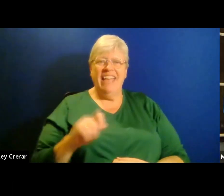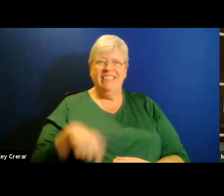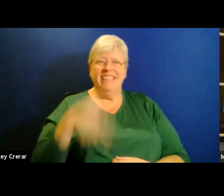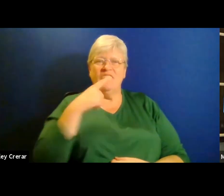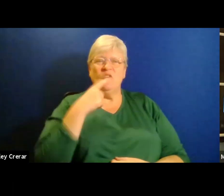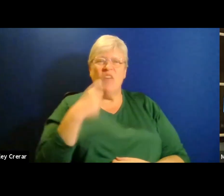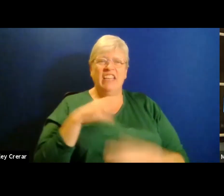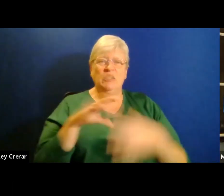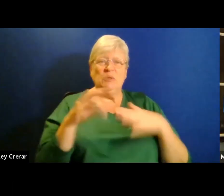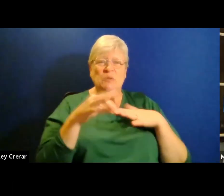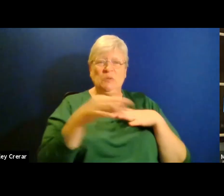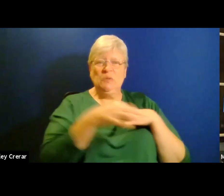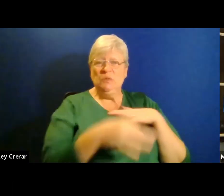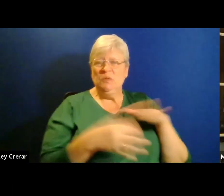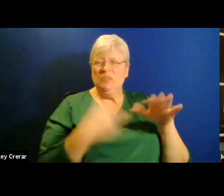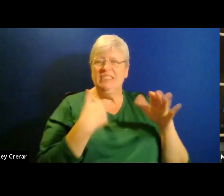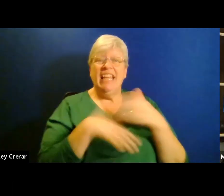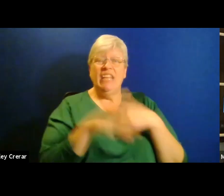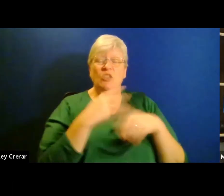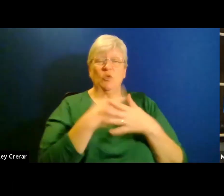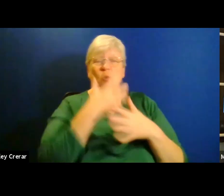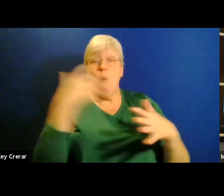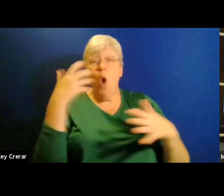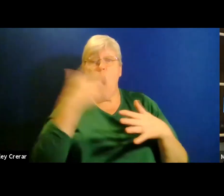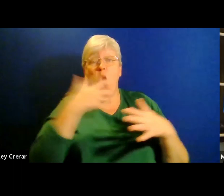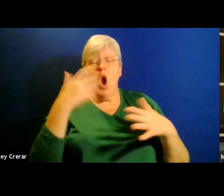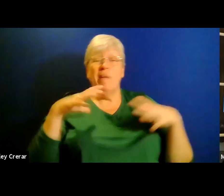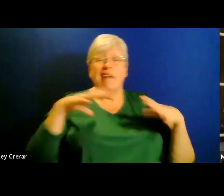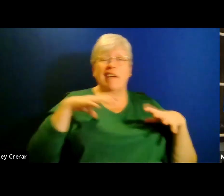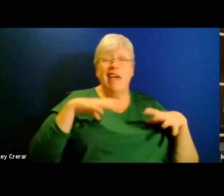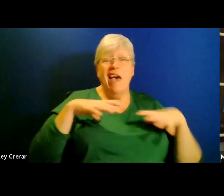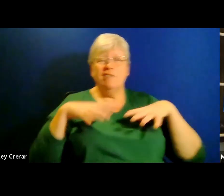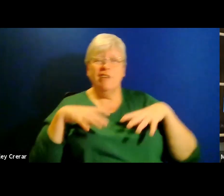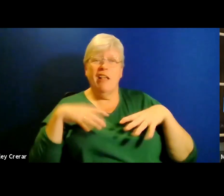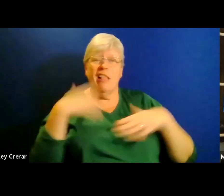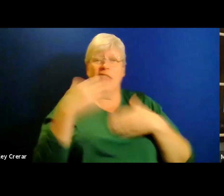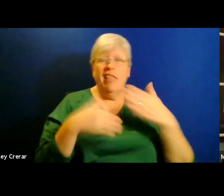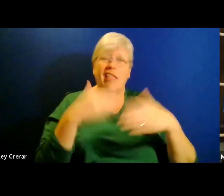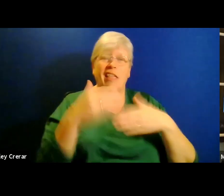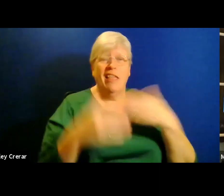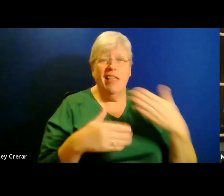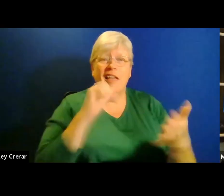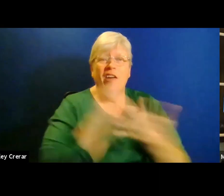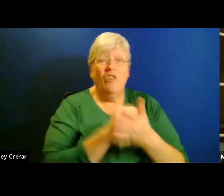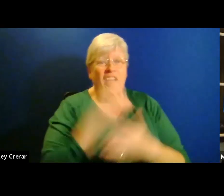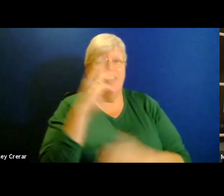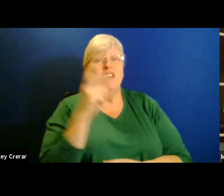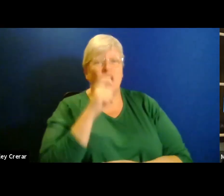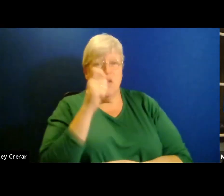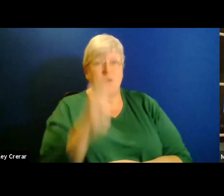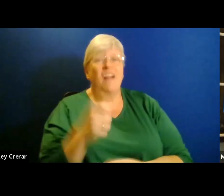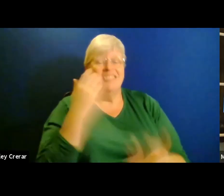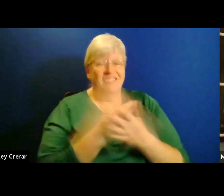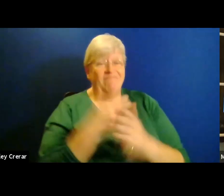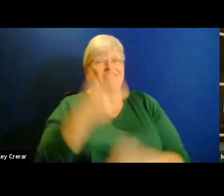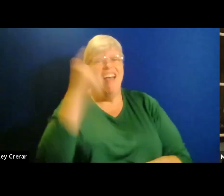talons. Diving into the warm pool of casual misanthropy, where the right three words are the lucky strike